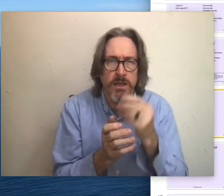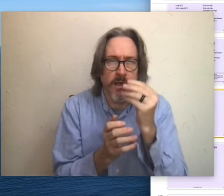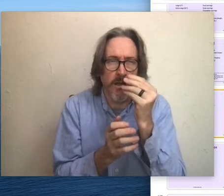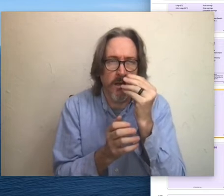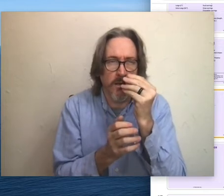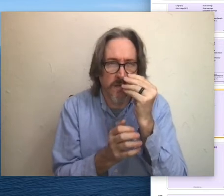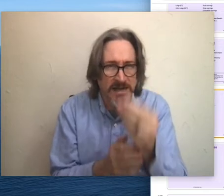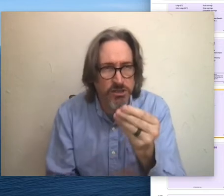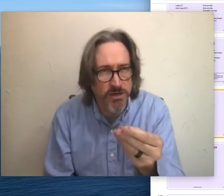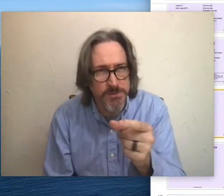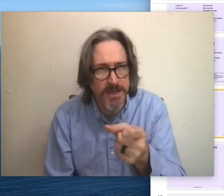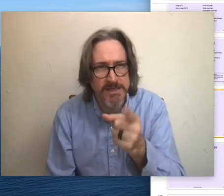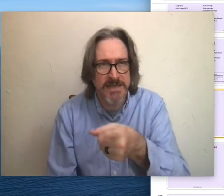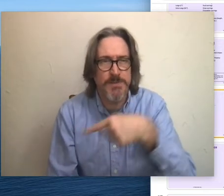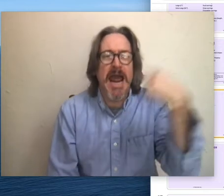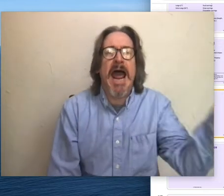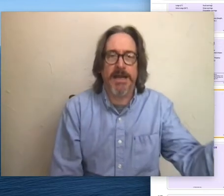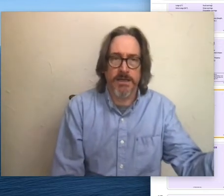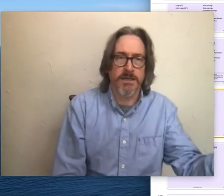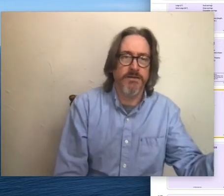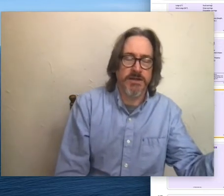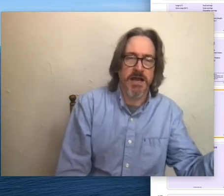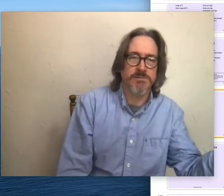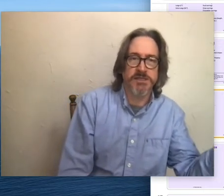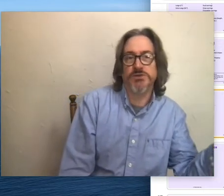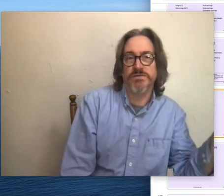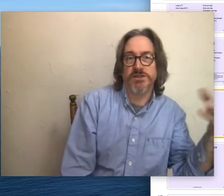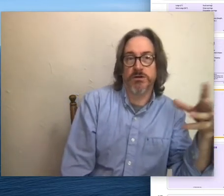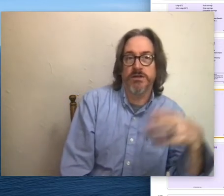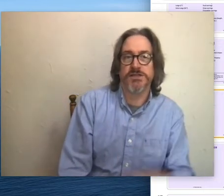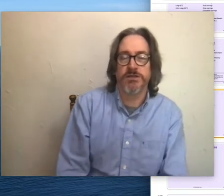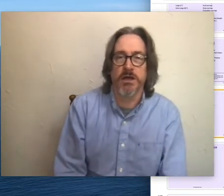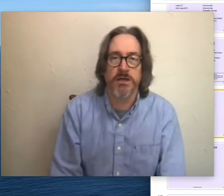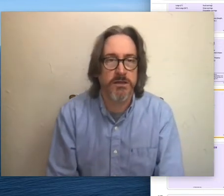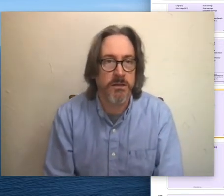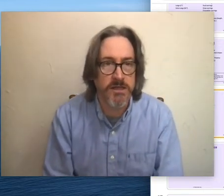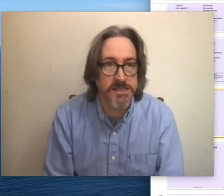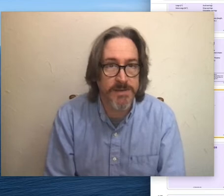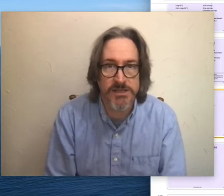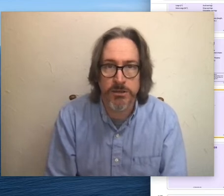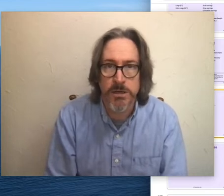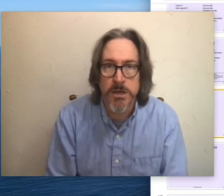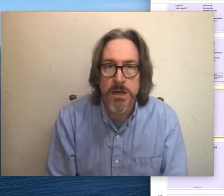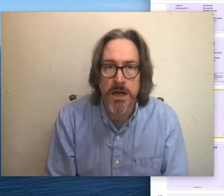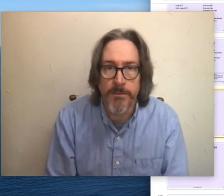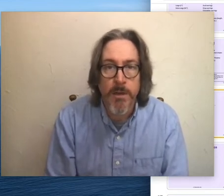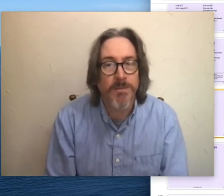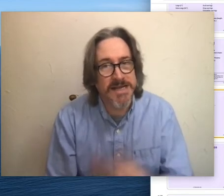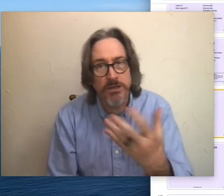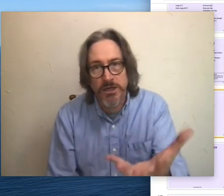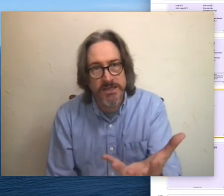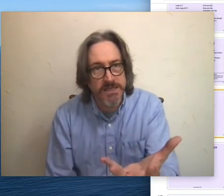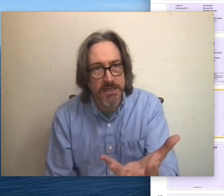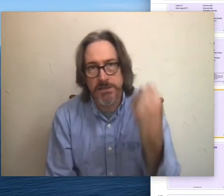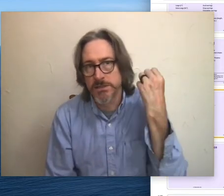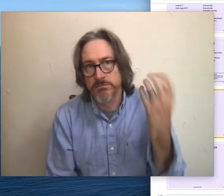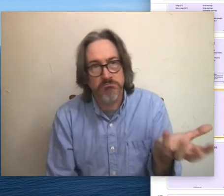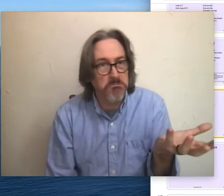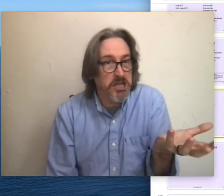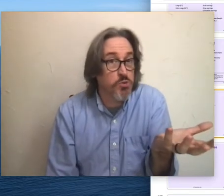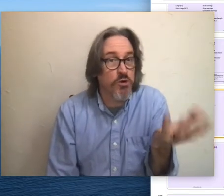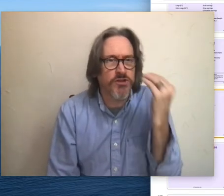So that strikes me as that's been added in the time since we've started this semester. But take a look at the